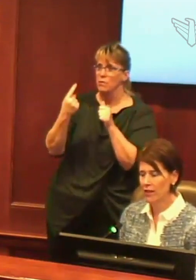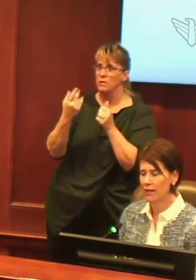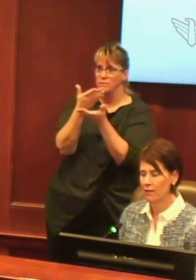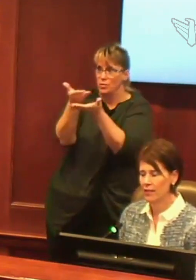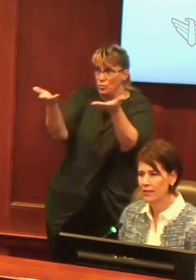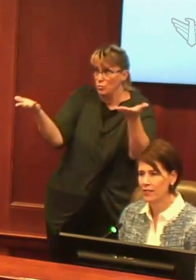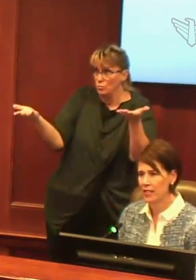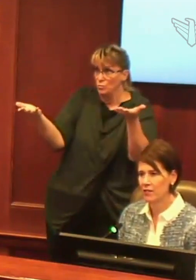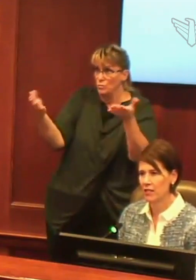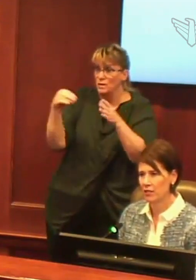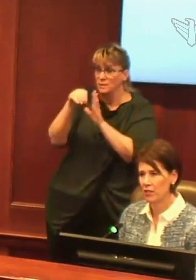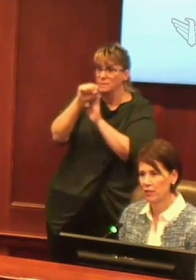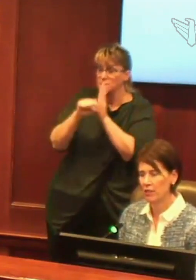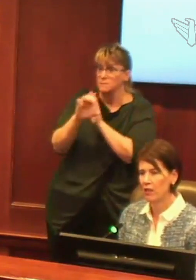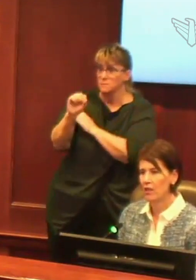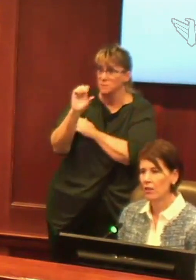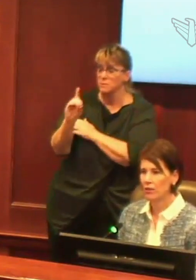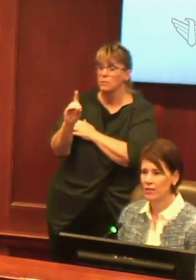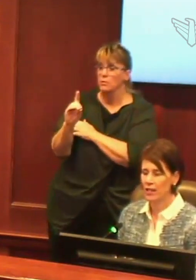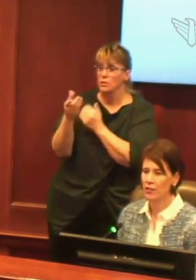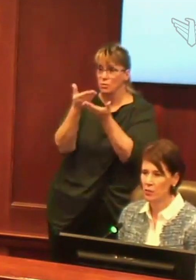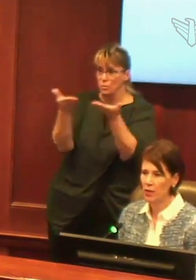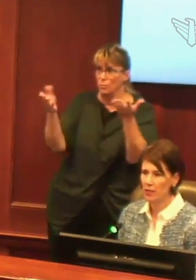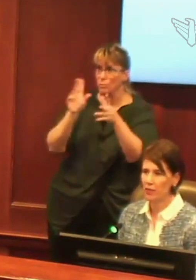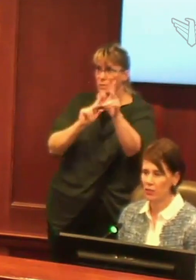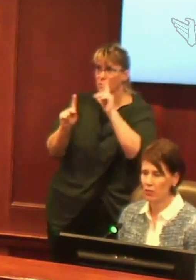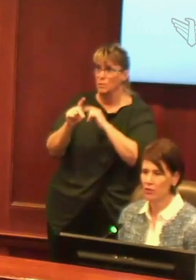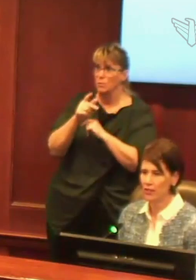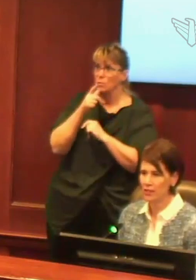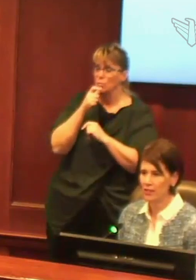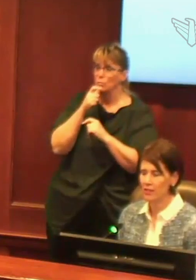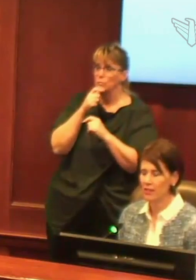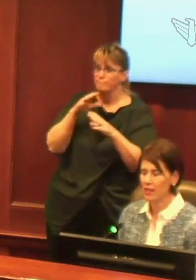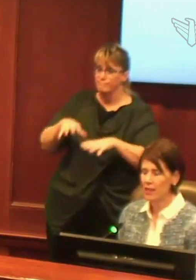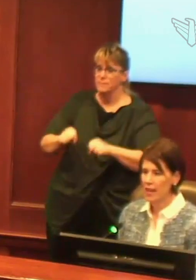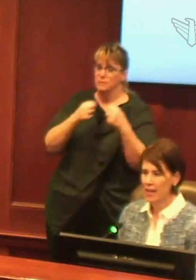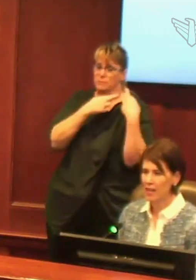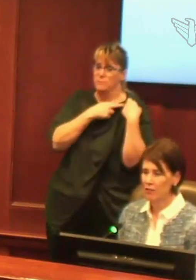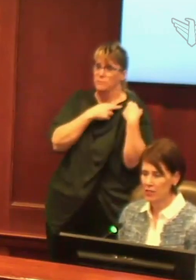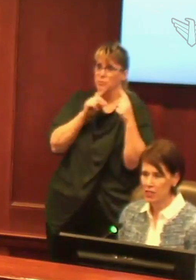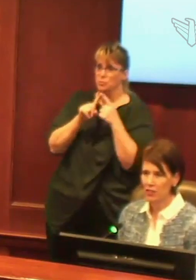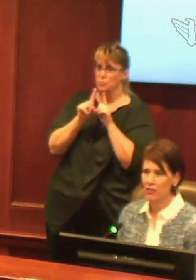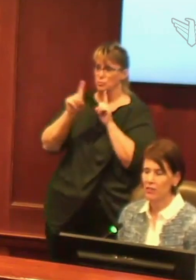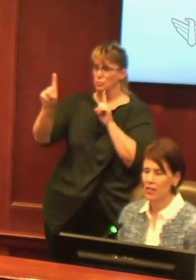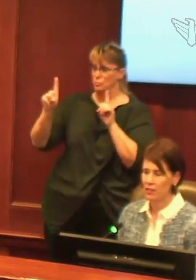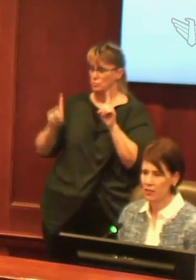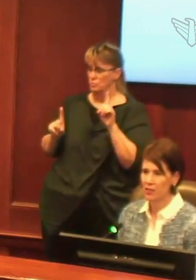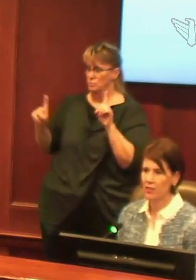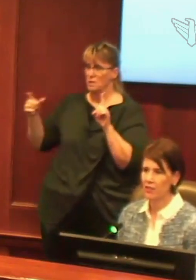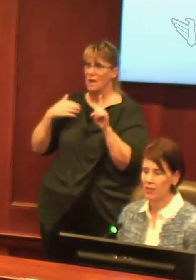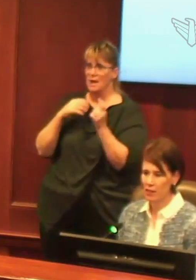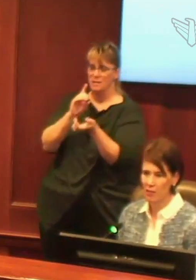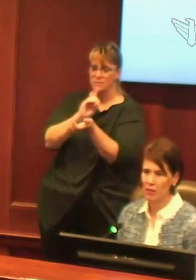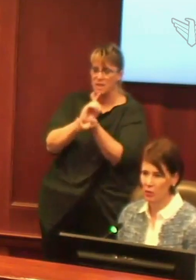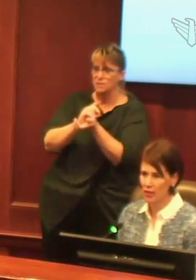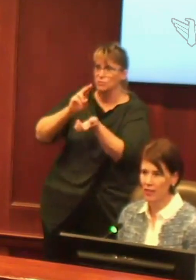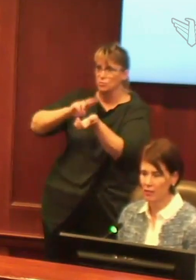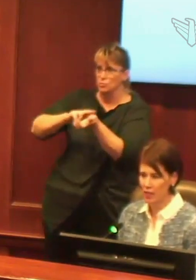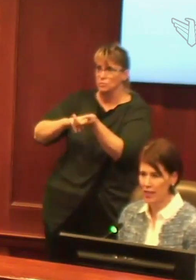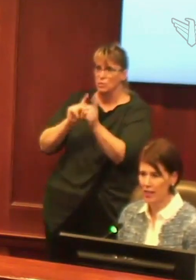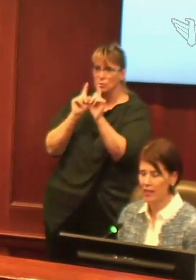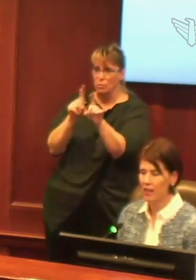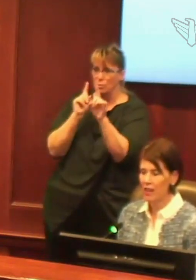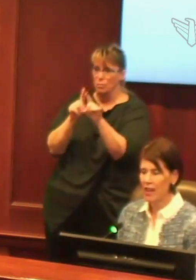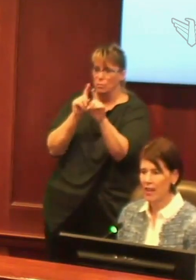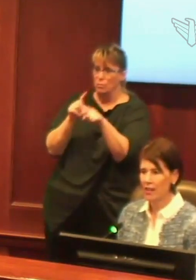you in the state of South Dakota who has done your part to social distance. I have physicians and nurses that are coming to work